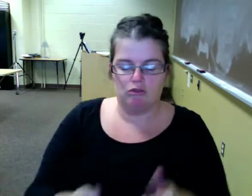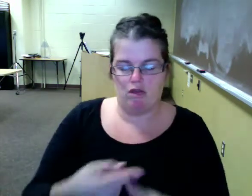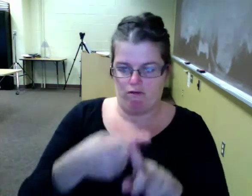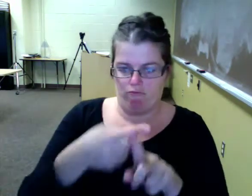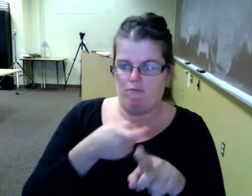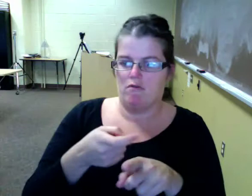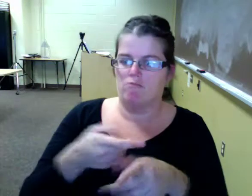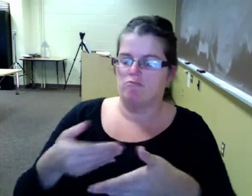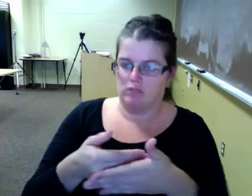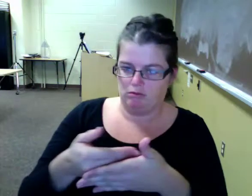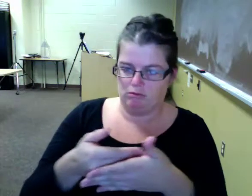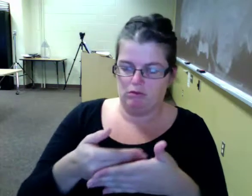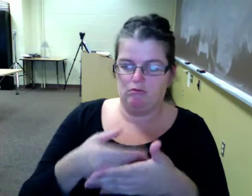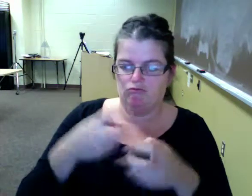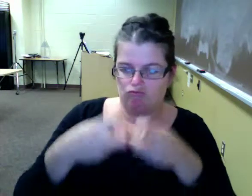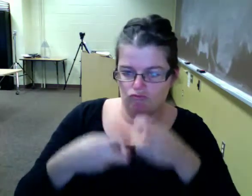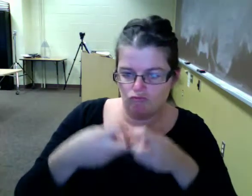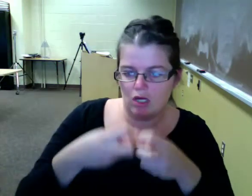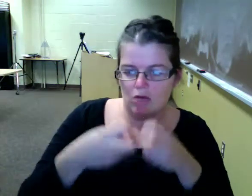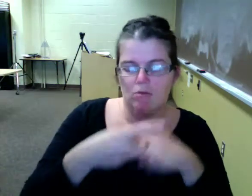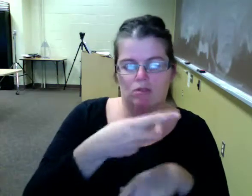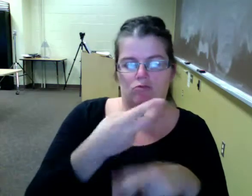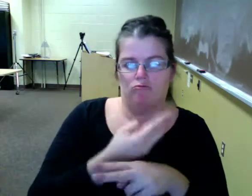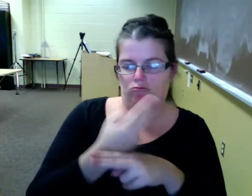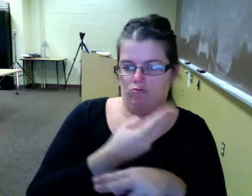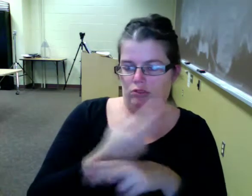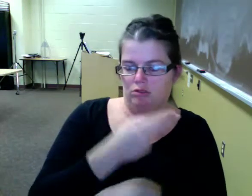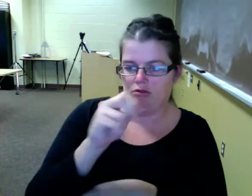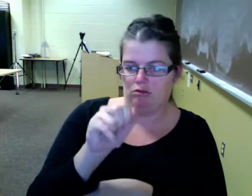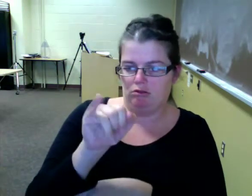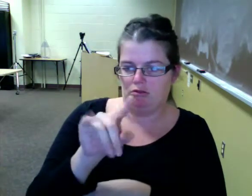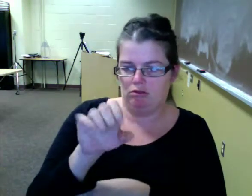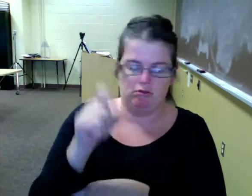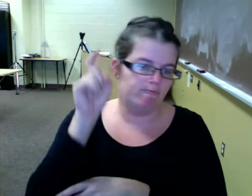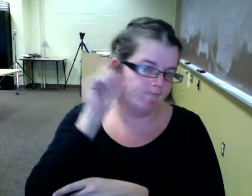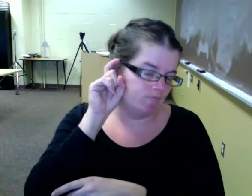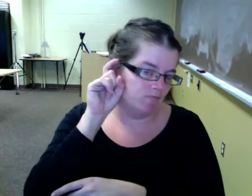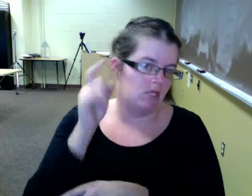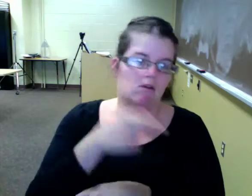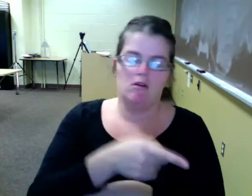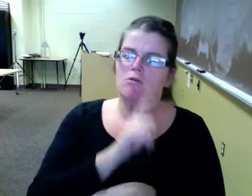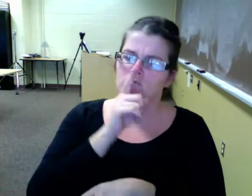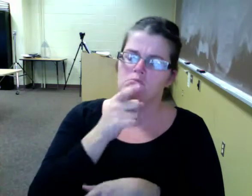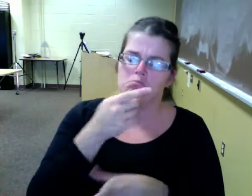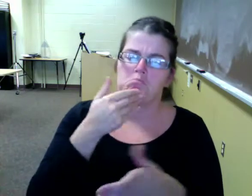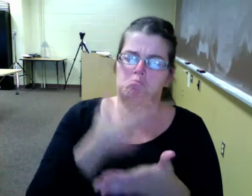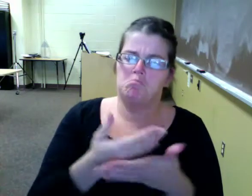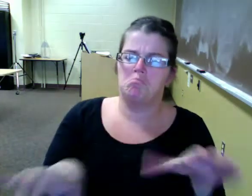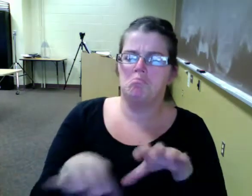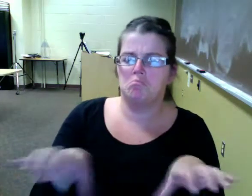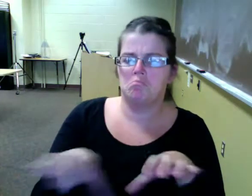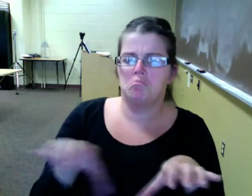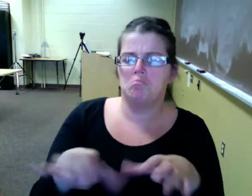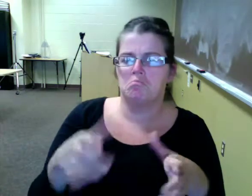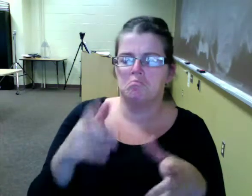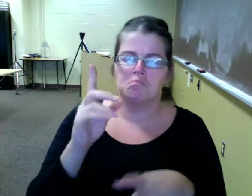hearing. He uses hearing aids, and he manages fairly well in the hearing world.